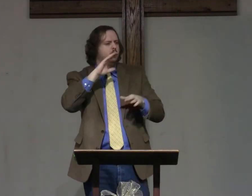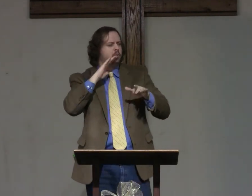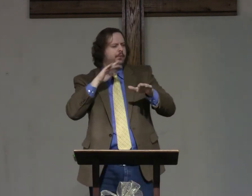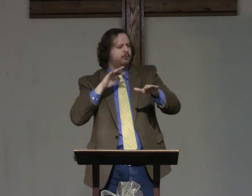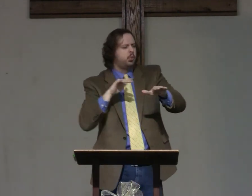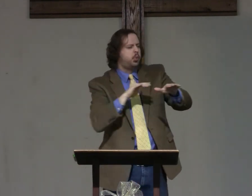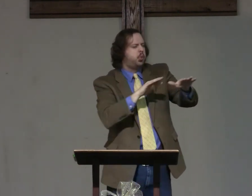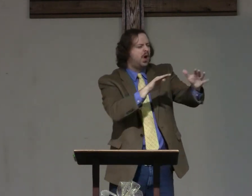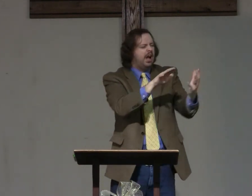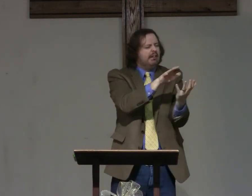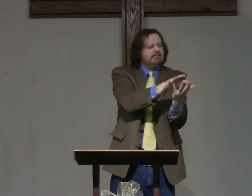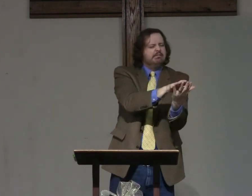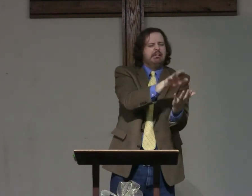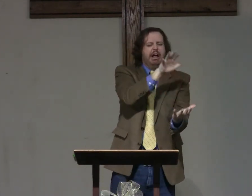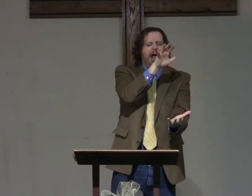under the age of two, and throw them in the Nile River,